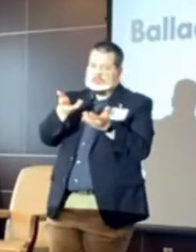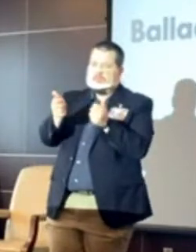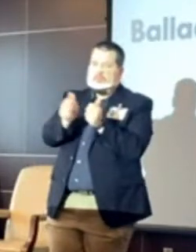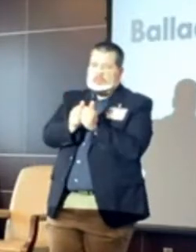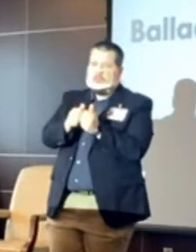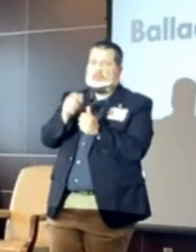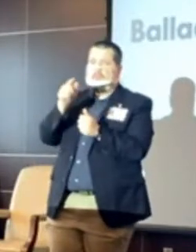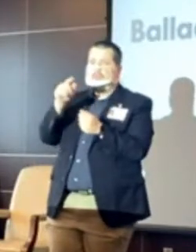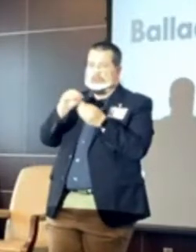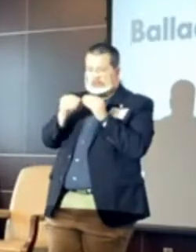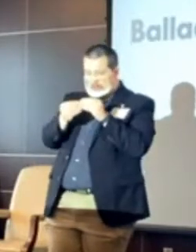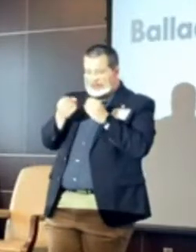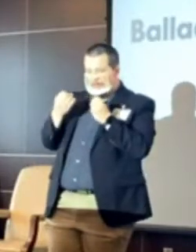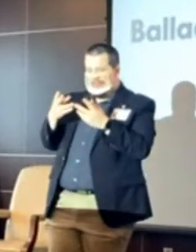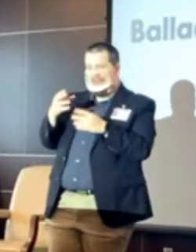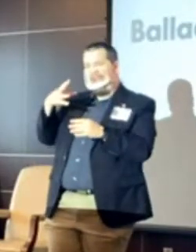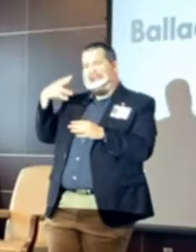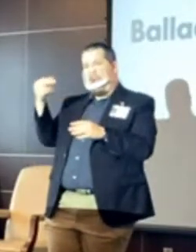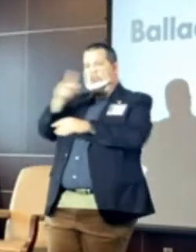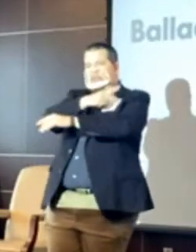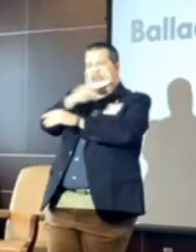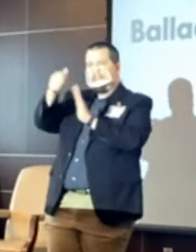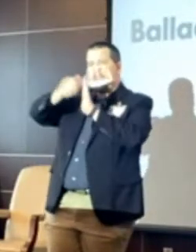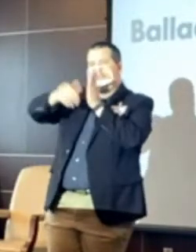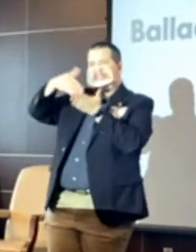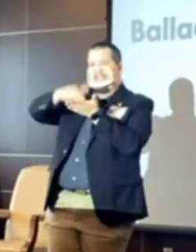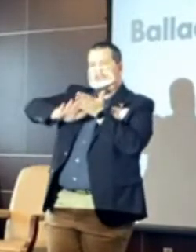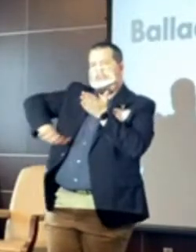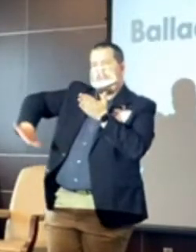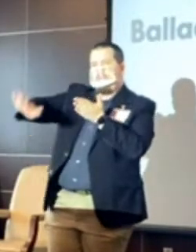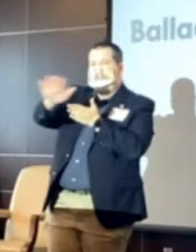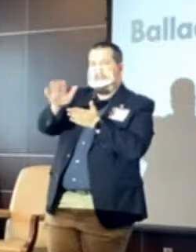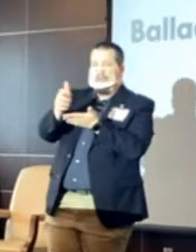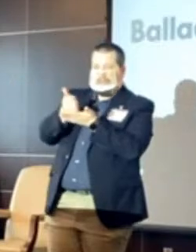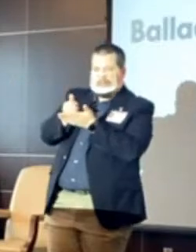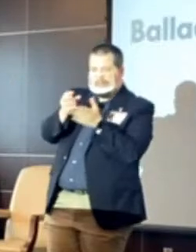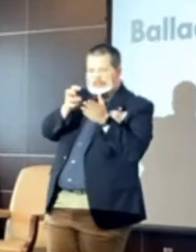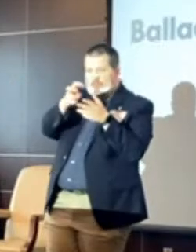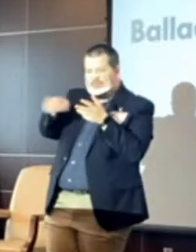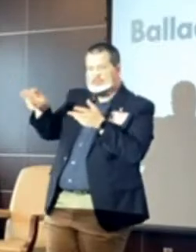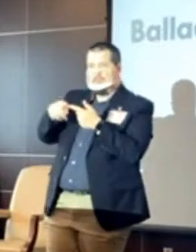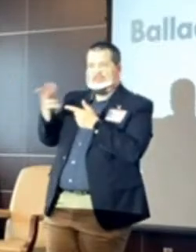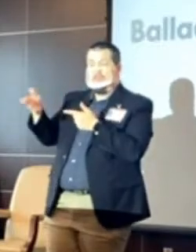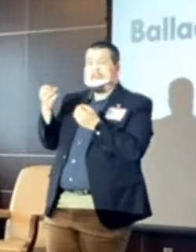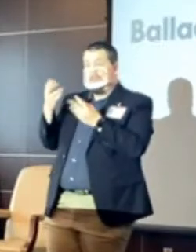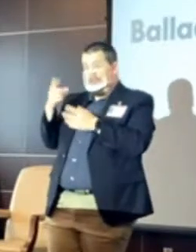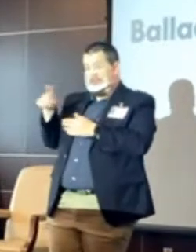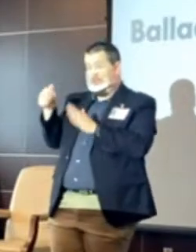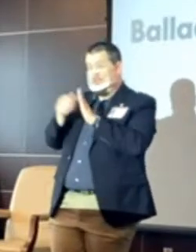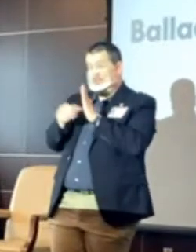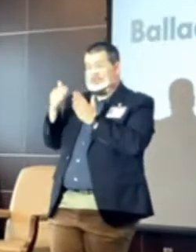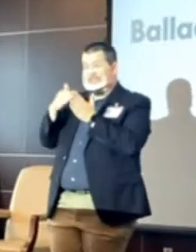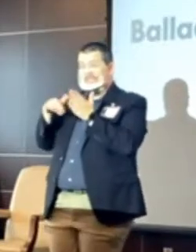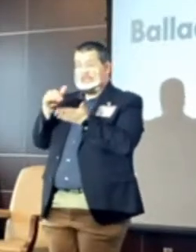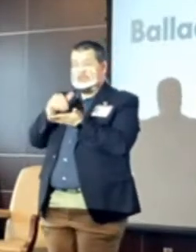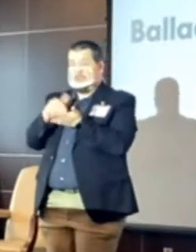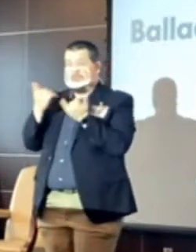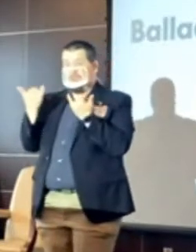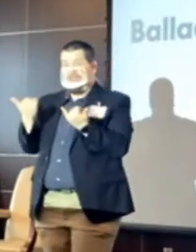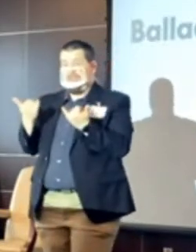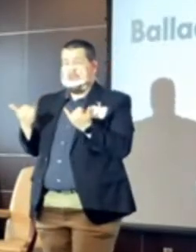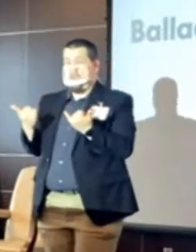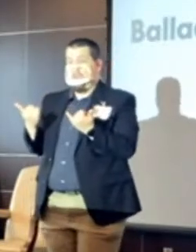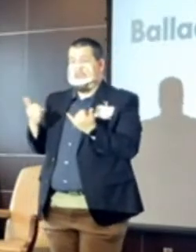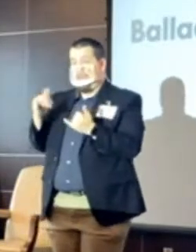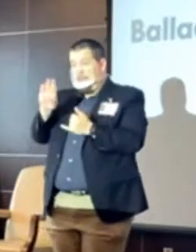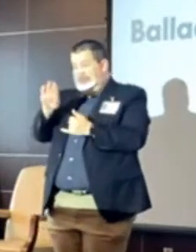and are affiliated with a number of outpatient surgery centers across the region. And many of those surgery centers today